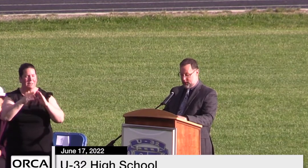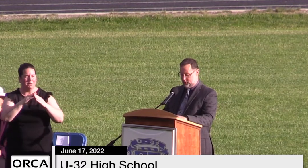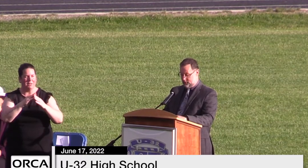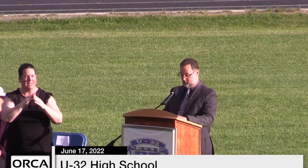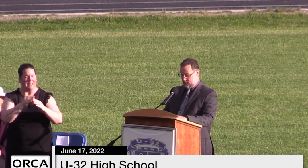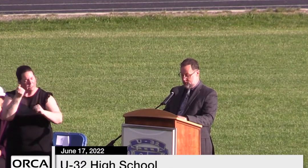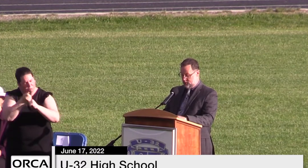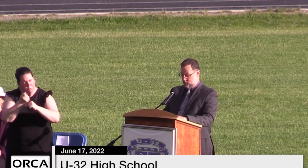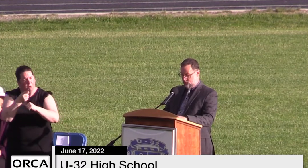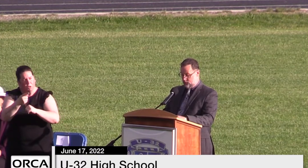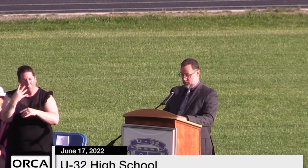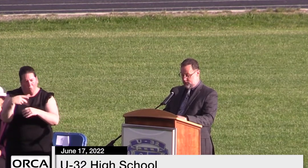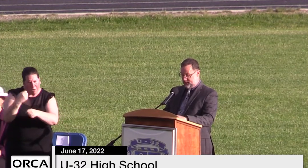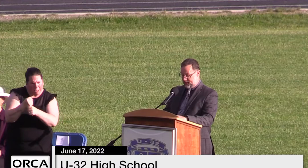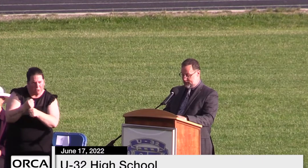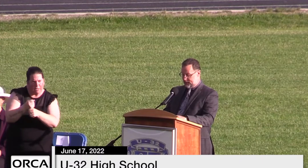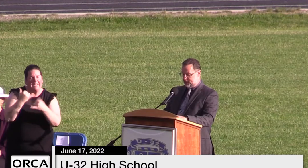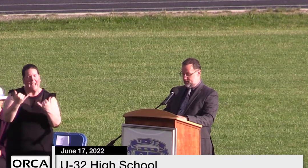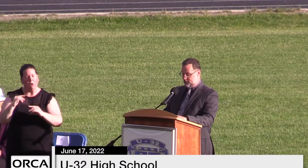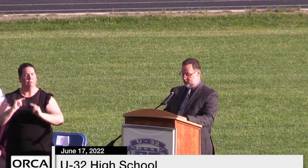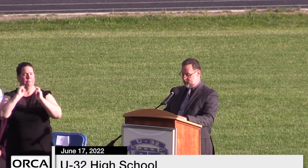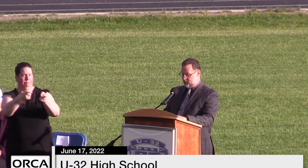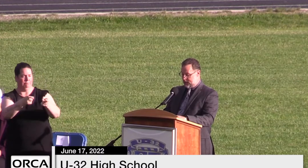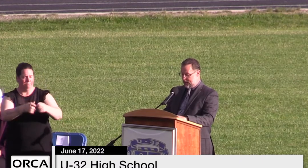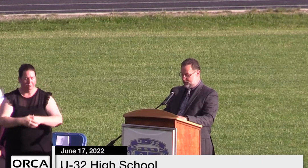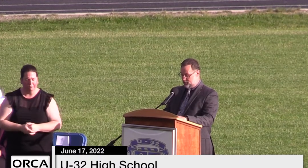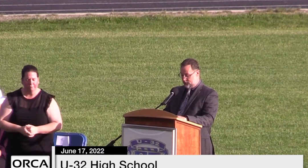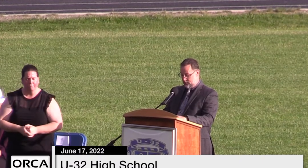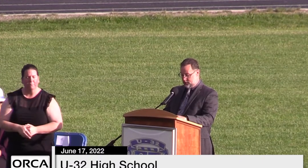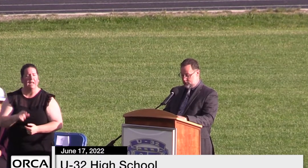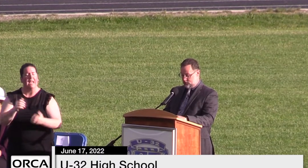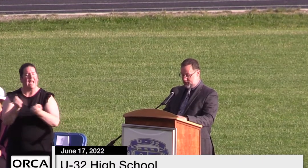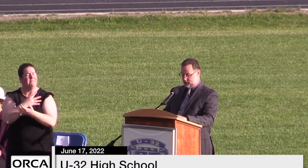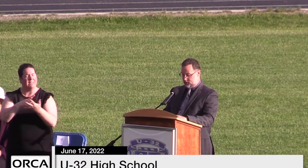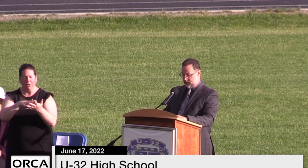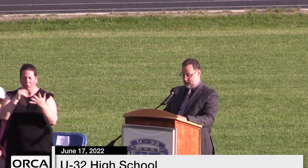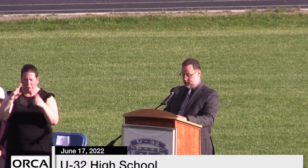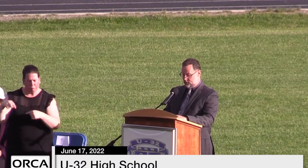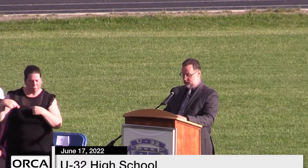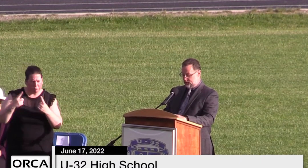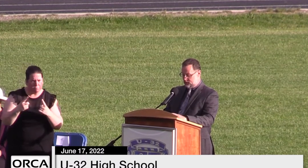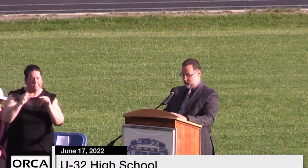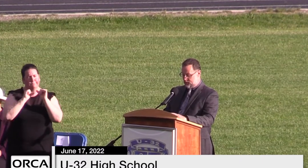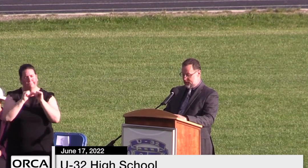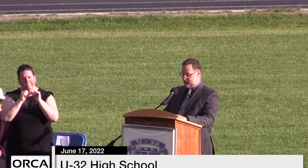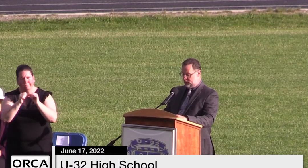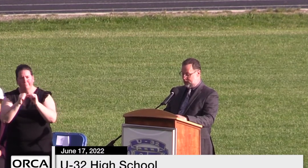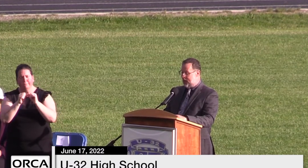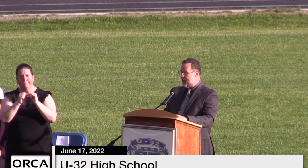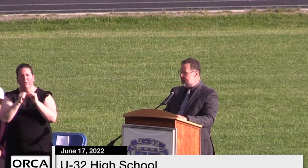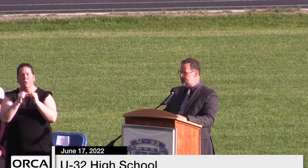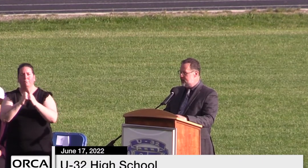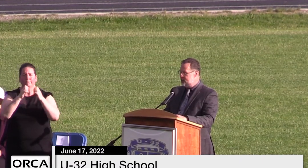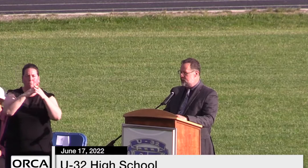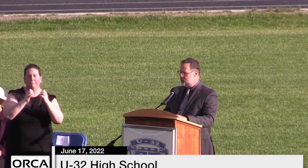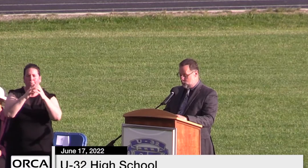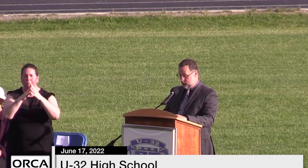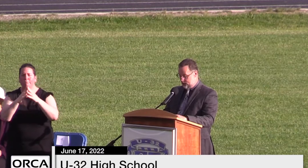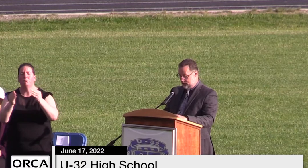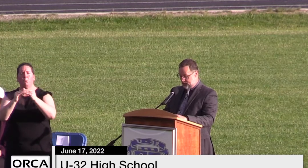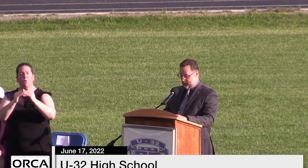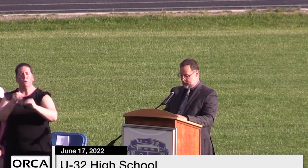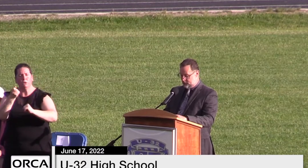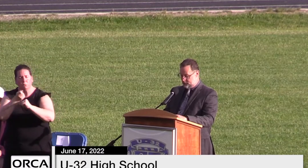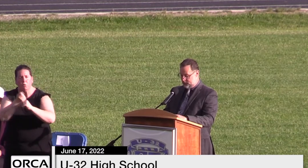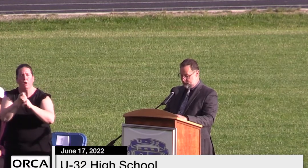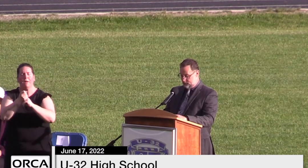your education. We want you to take the lessons learned in your time at U32 and to continue to build communities that are kind,